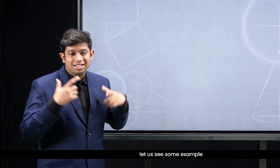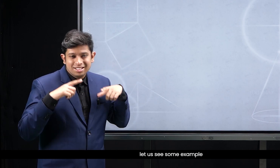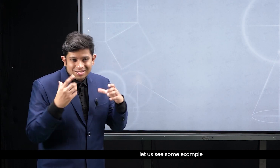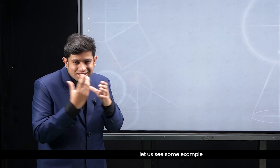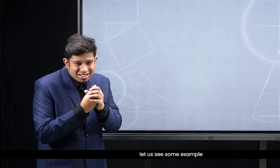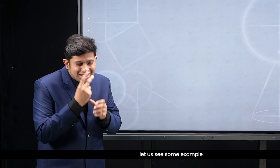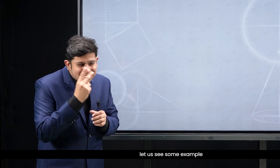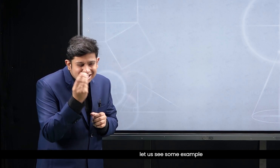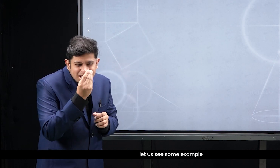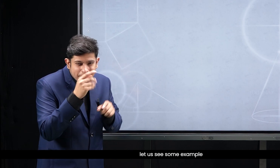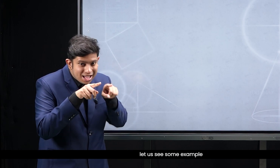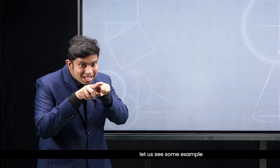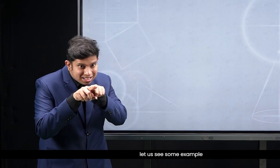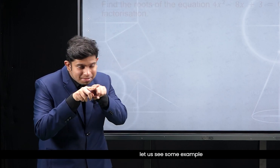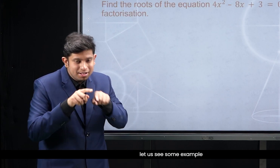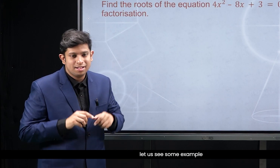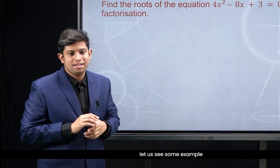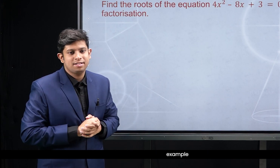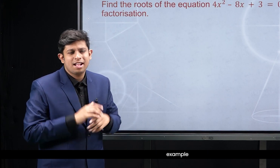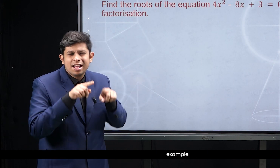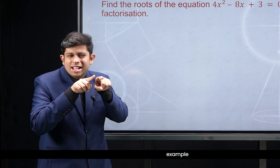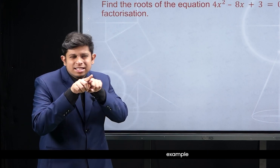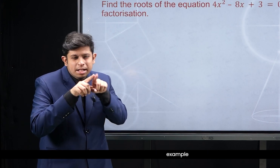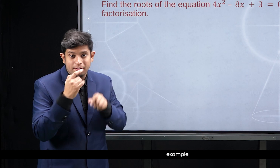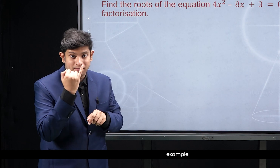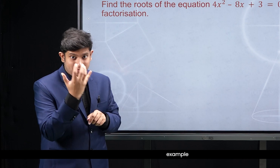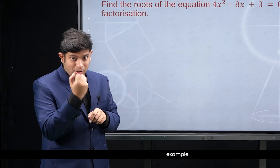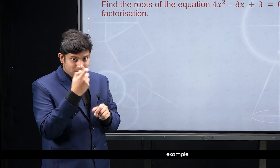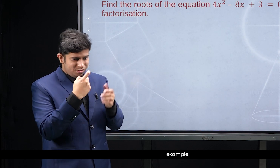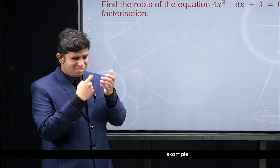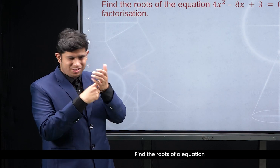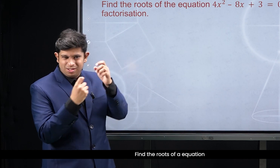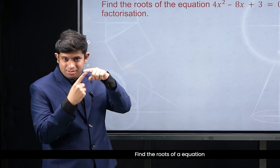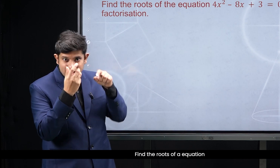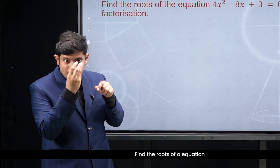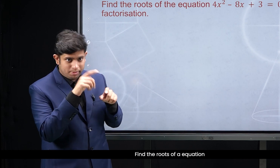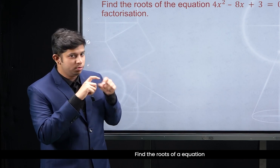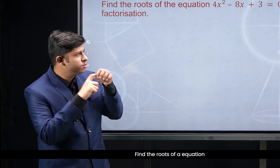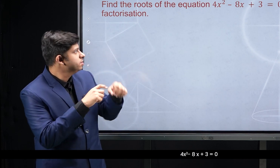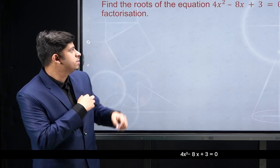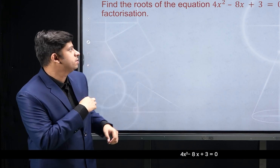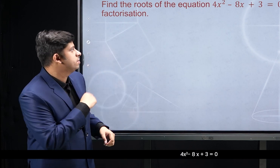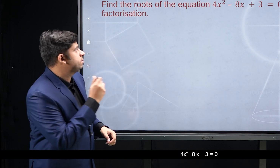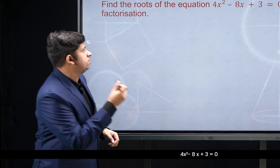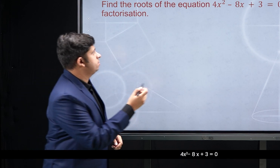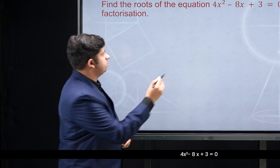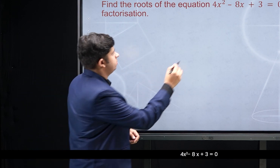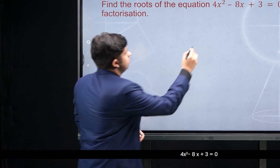Let us see some examples. Example: find the roots of a equation 4x square